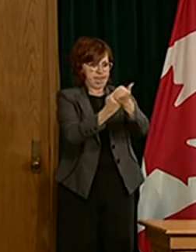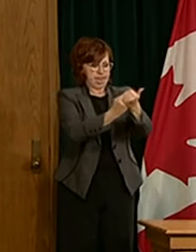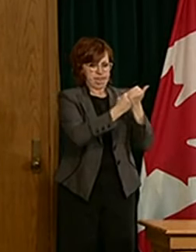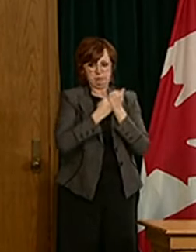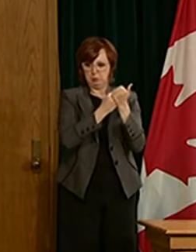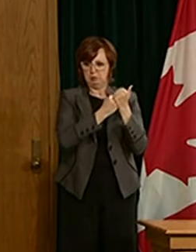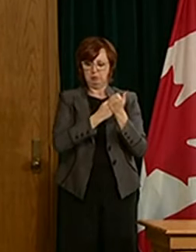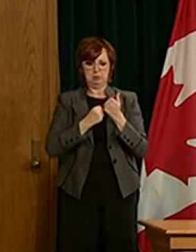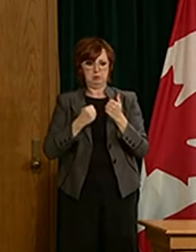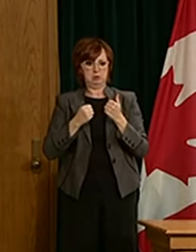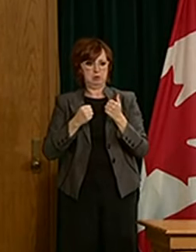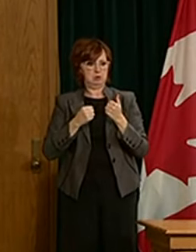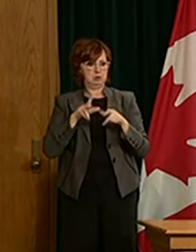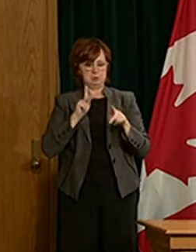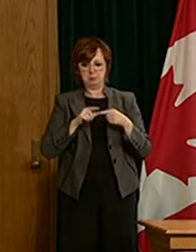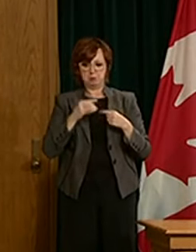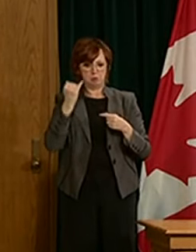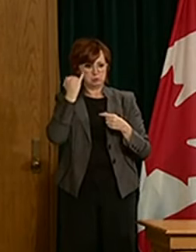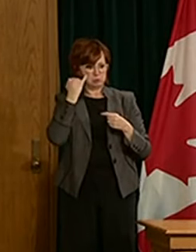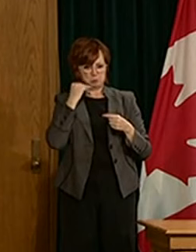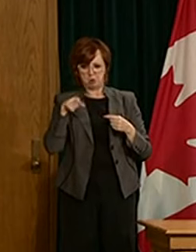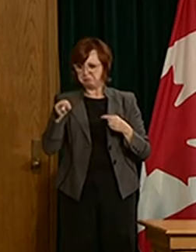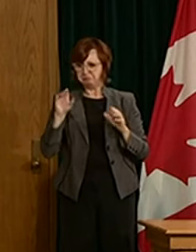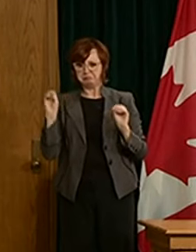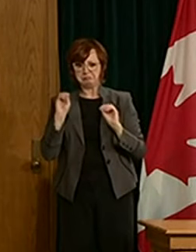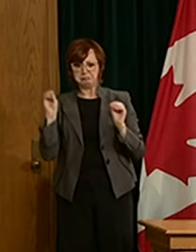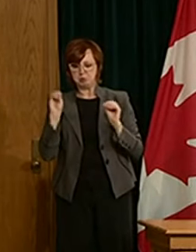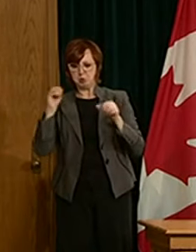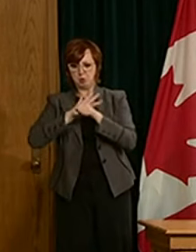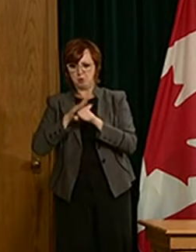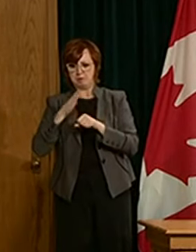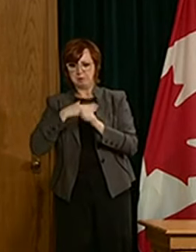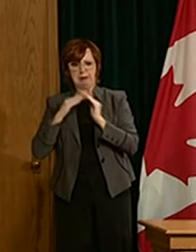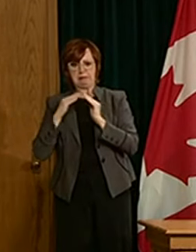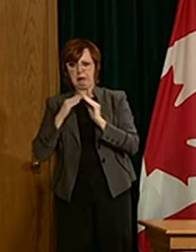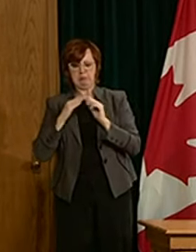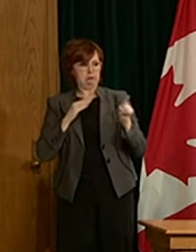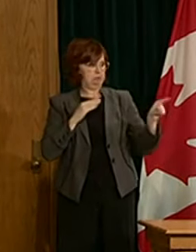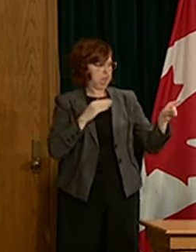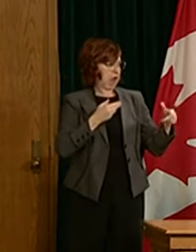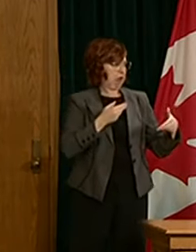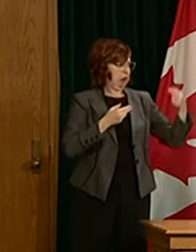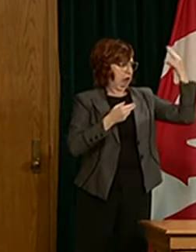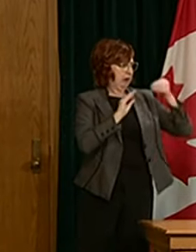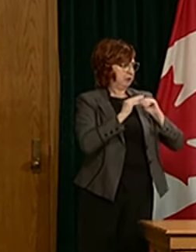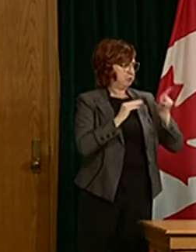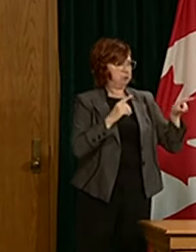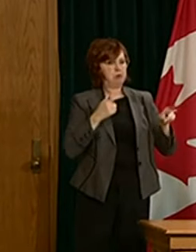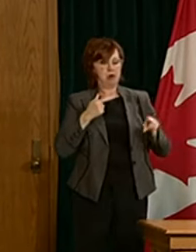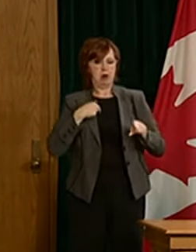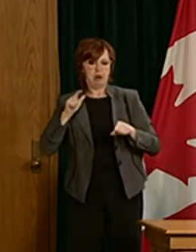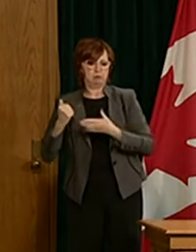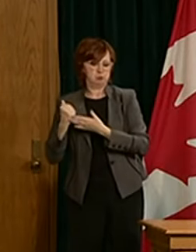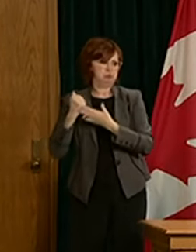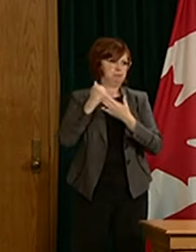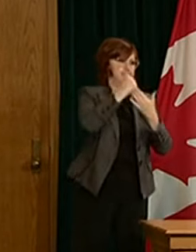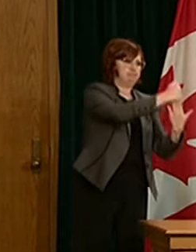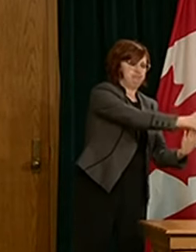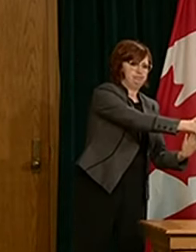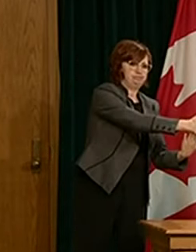Our healthcare worker workforce is so essential to being able to respond to